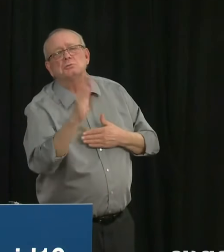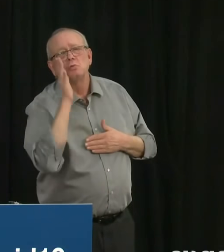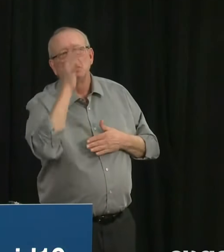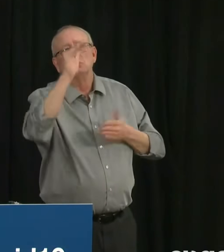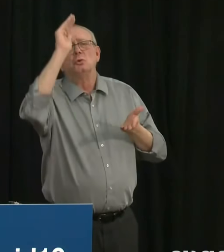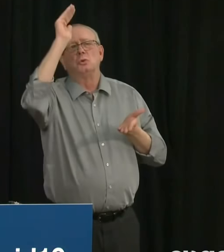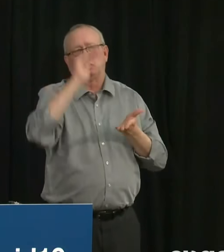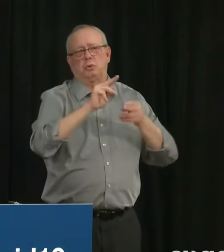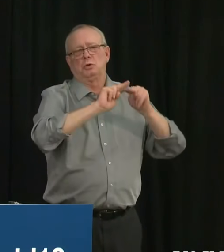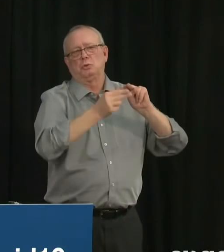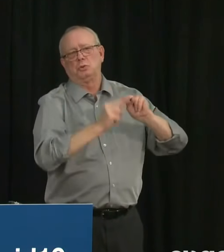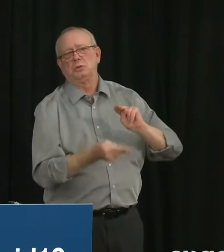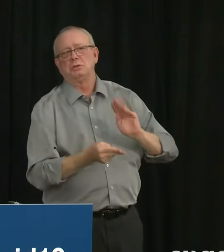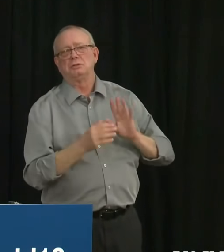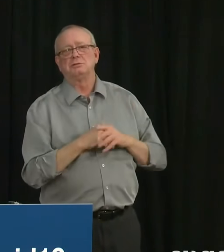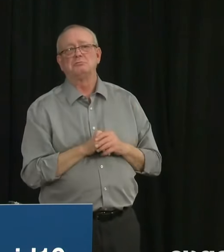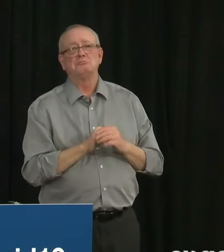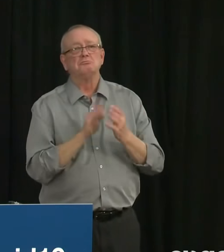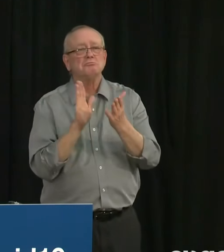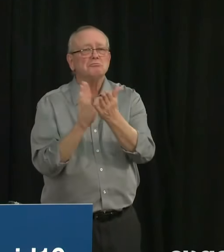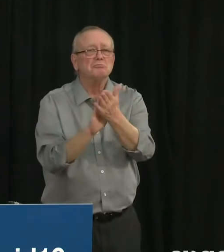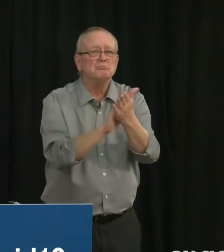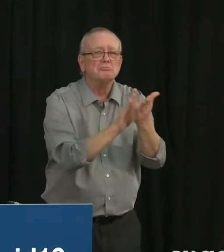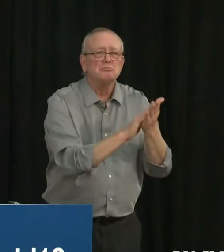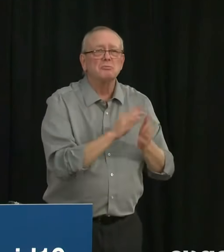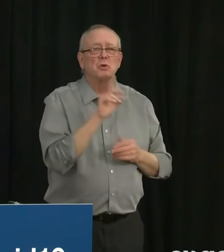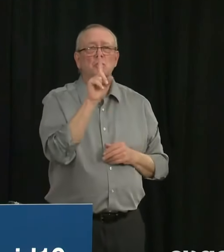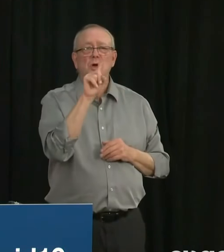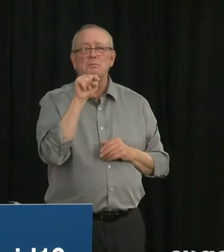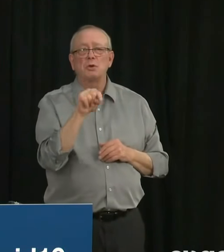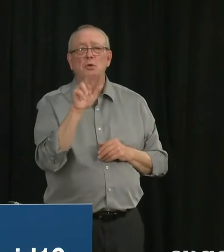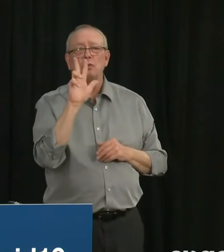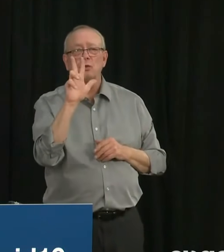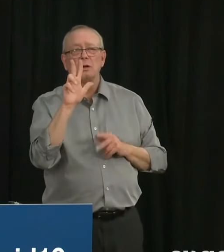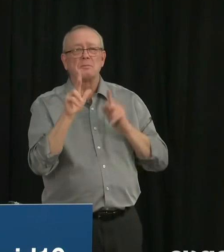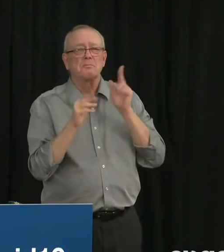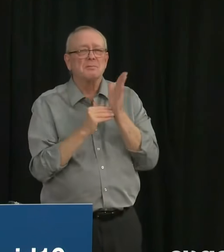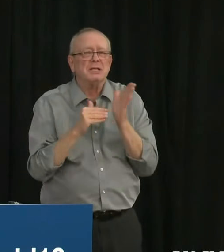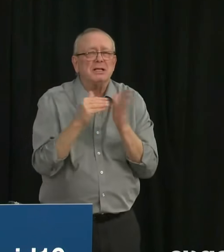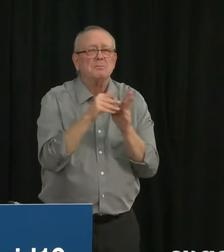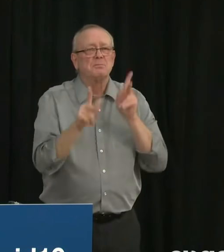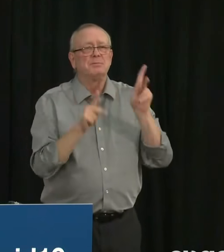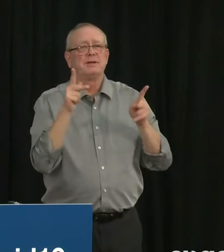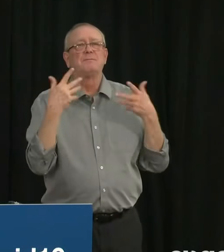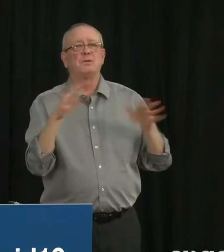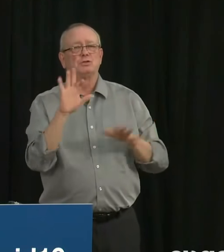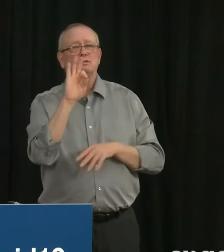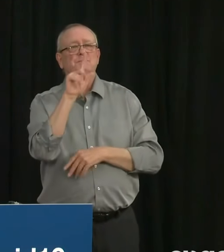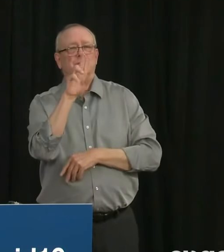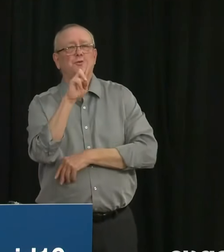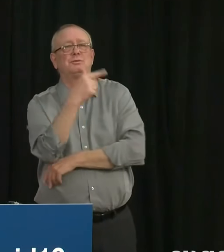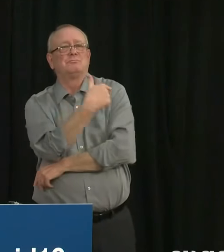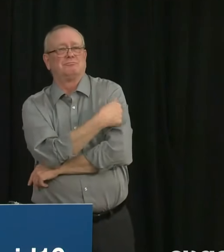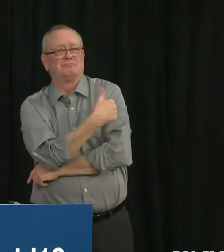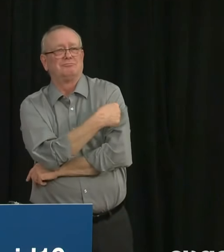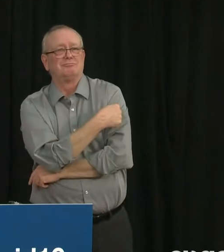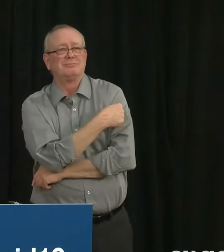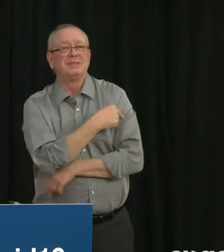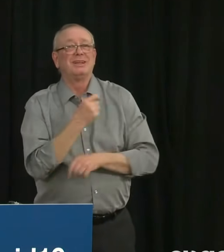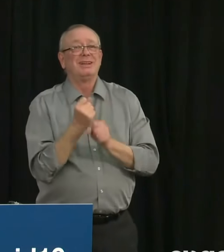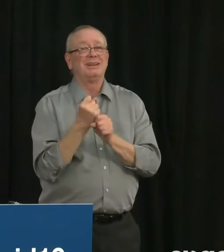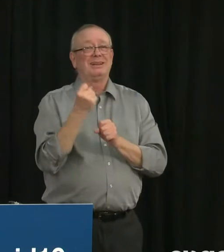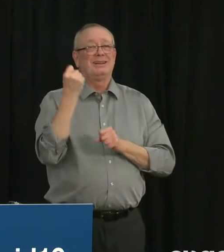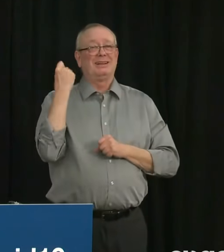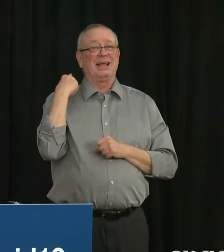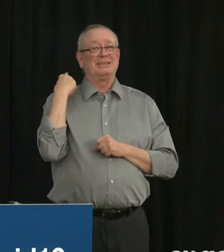million Albertans who have now gotten their immunization for influenza this year. This is more than 228,000 more people than at